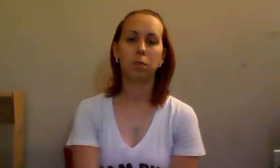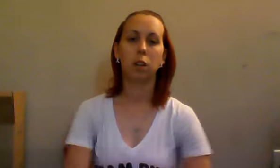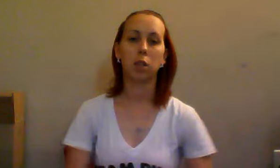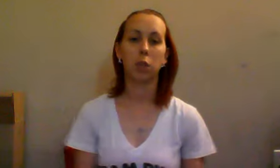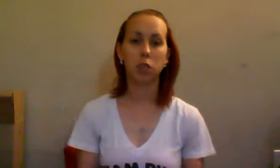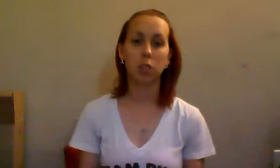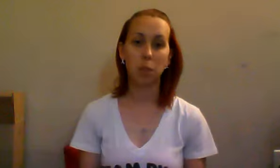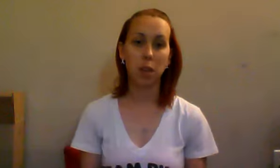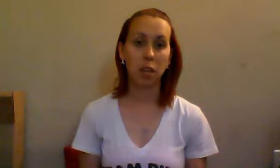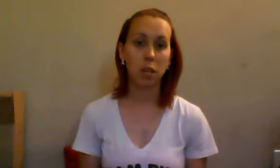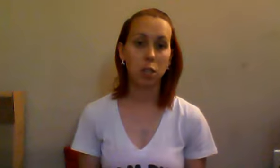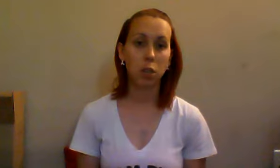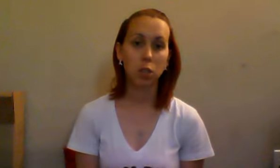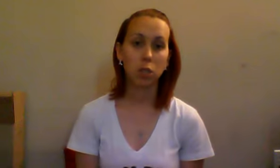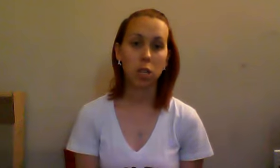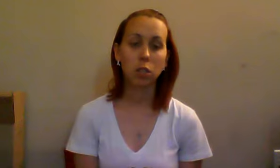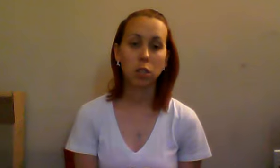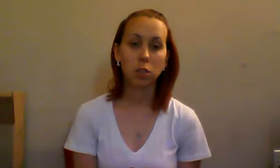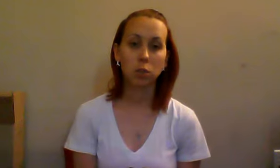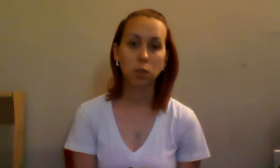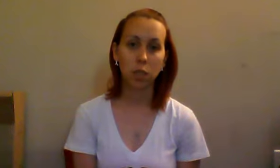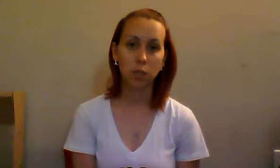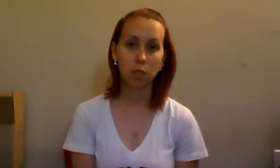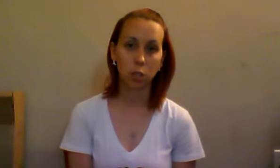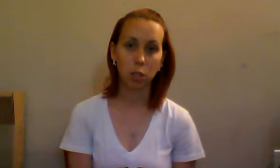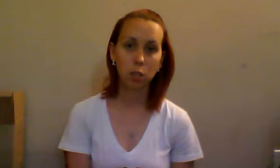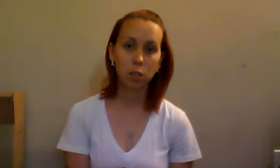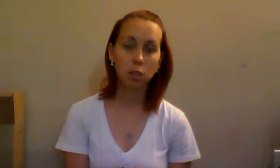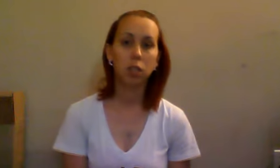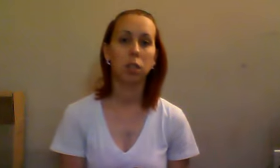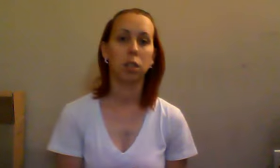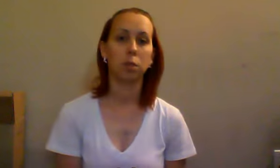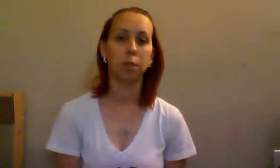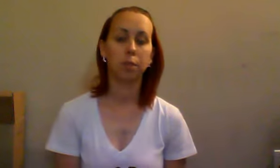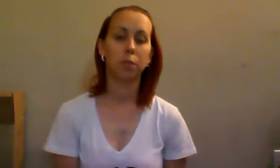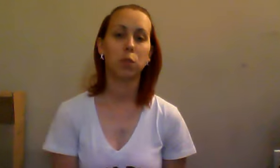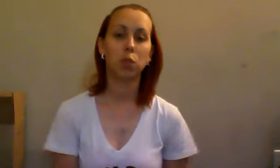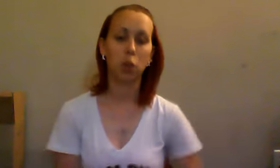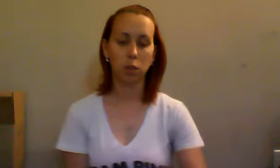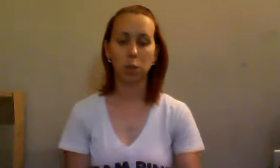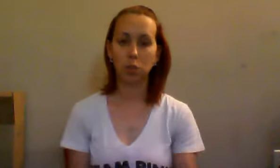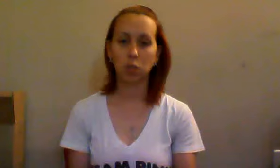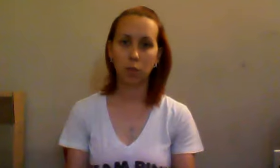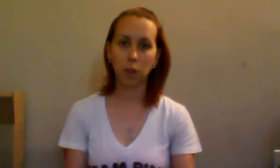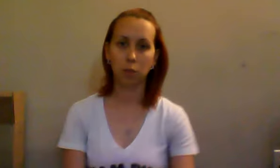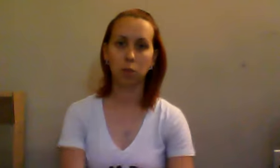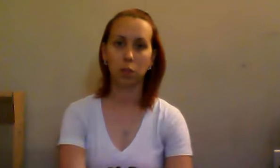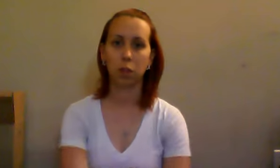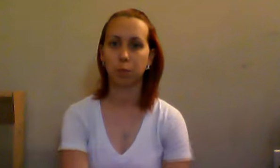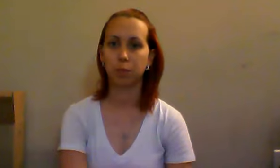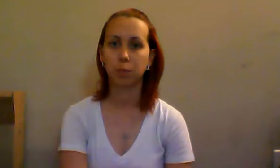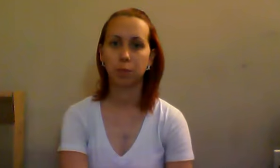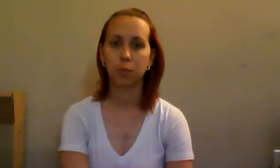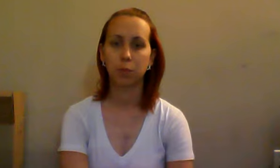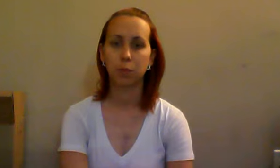Another person they may need to go see during the school day is the nurse. So especially if you have